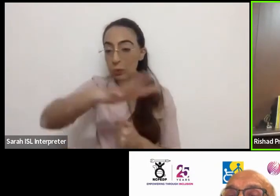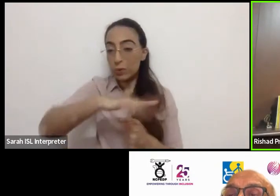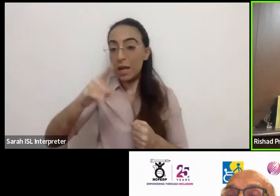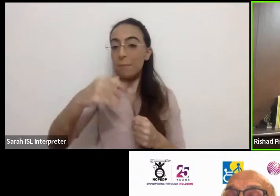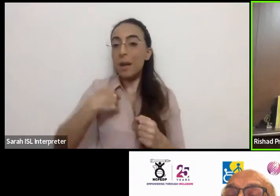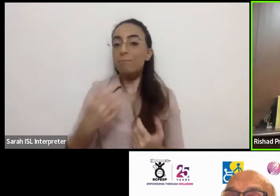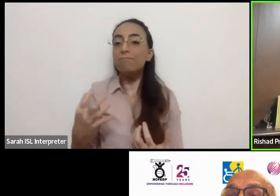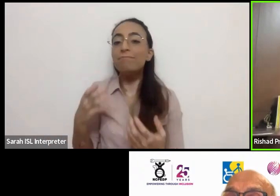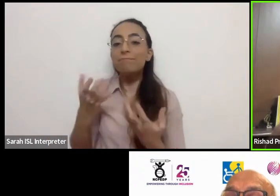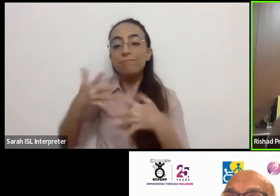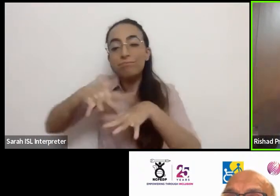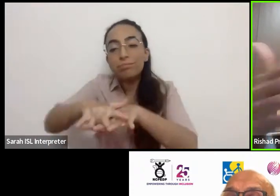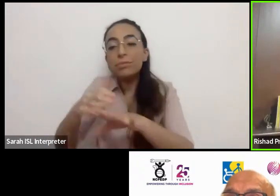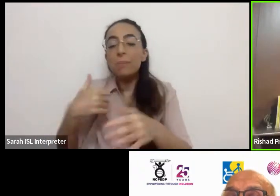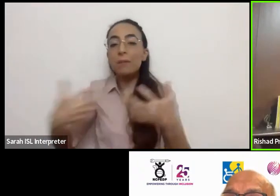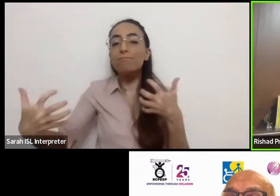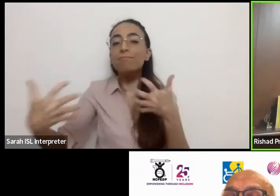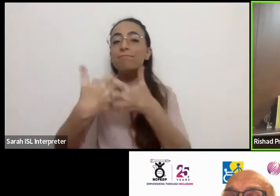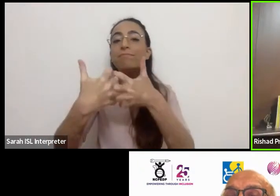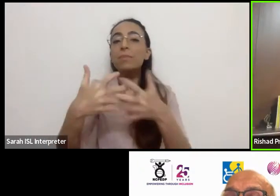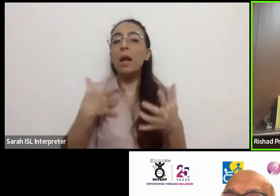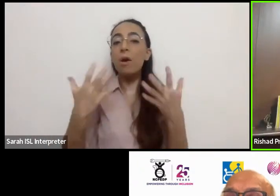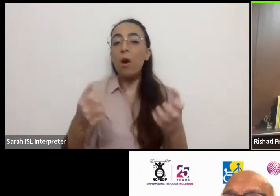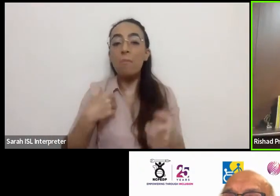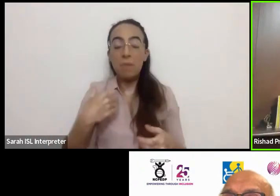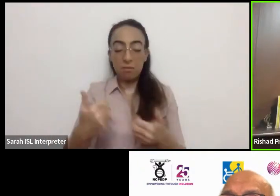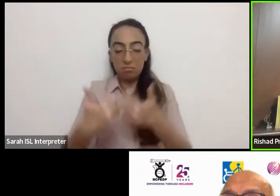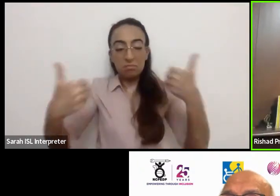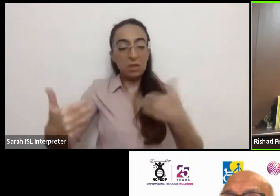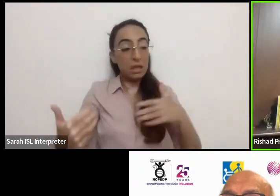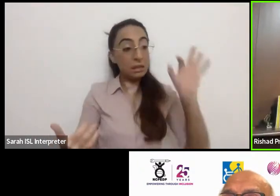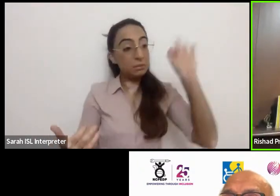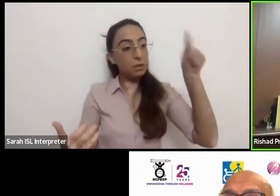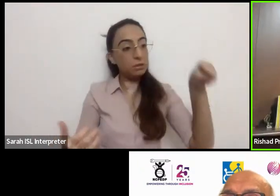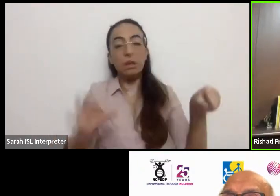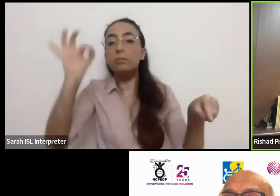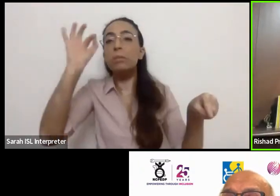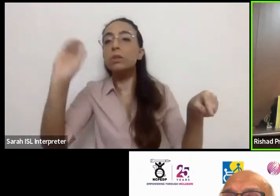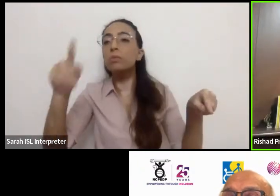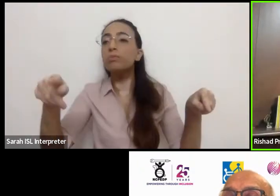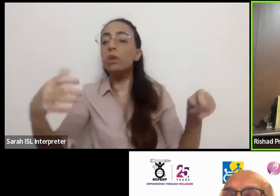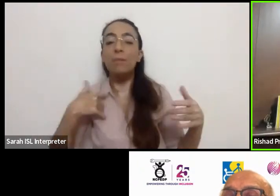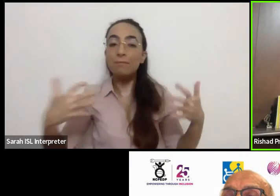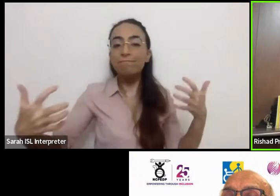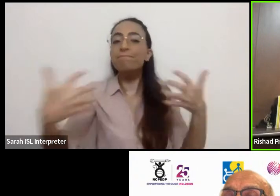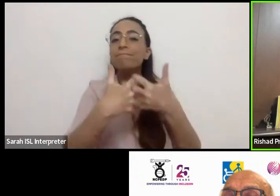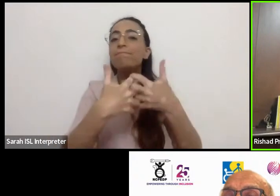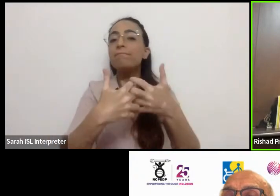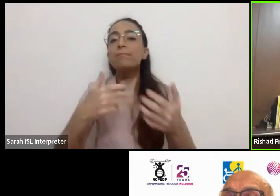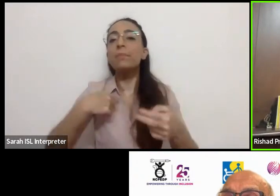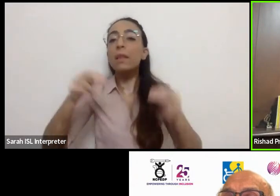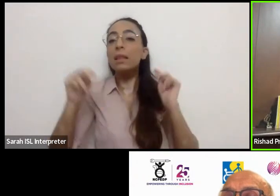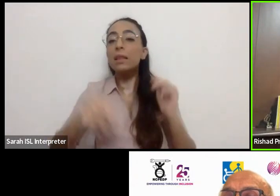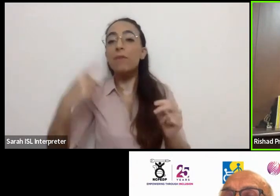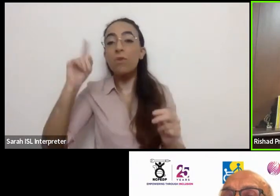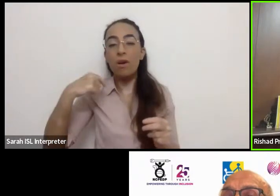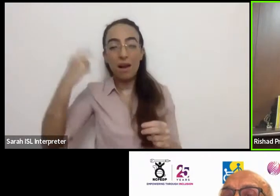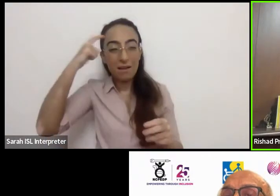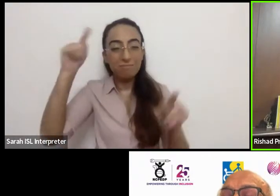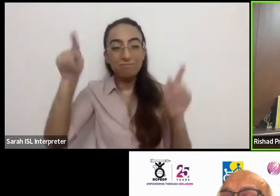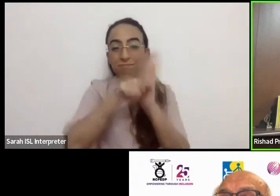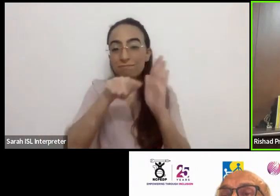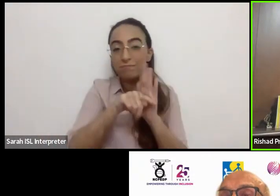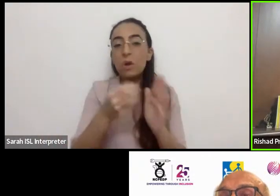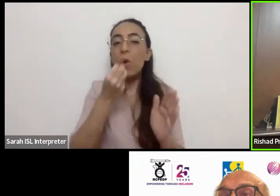not treated as special? How are you inculcated into the organization? And a lot of that comes from breaking perceptions